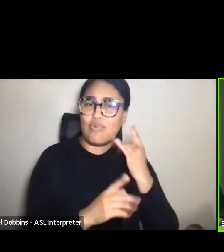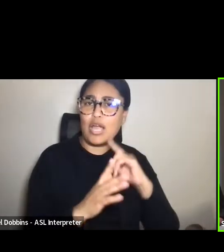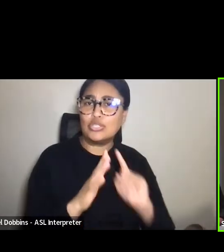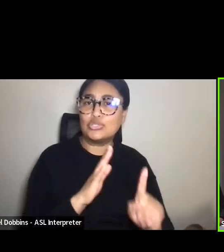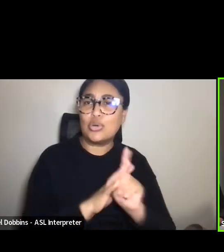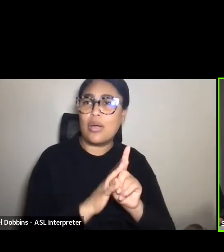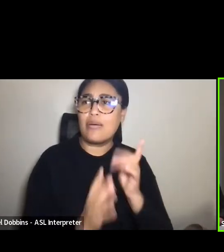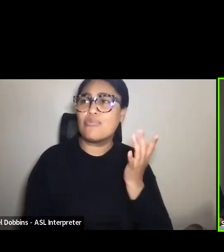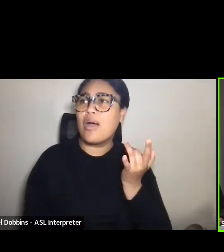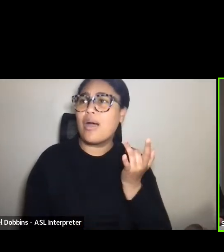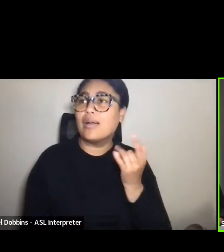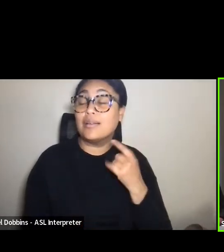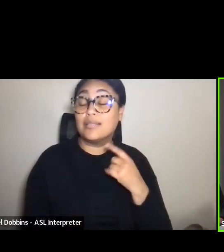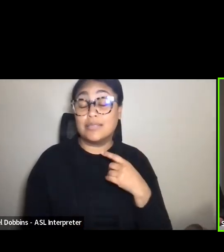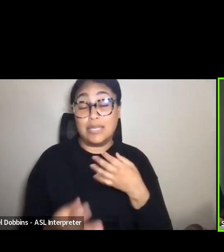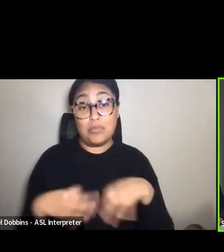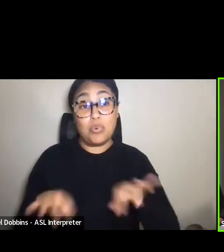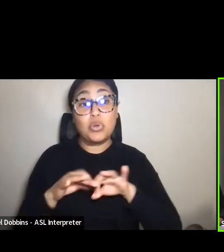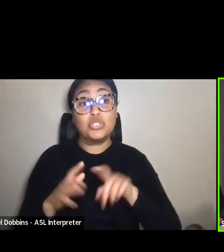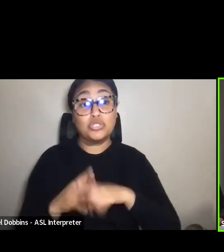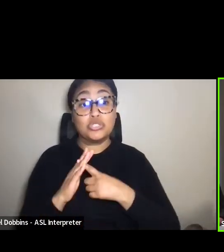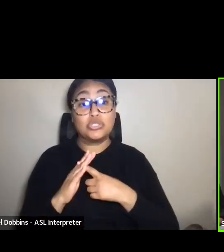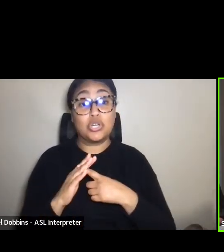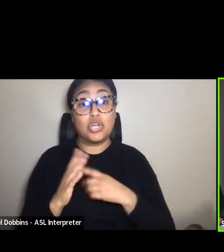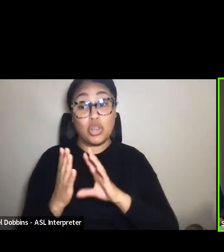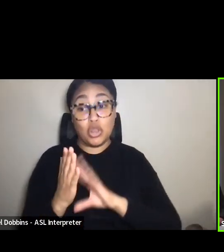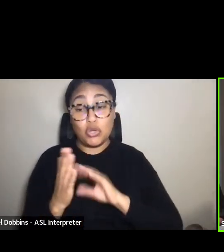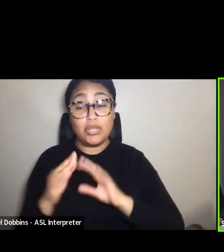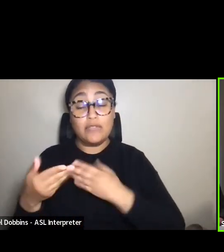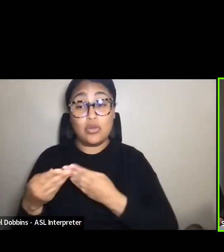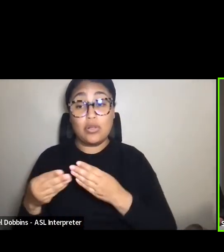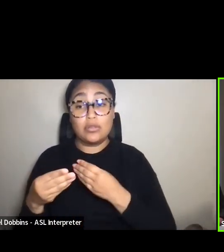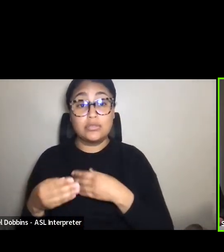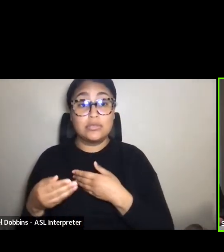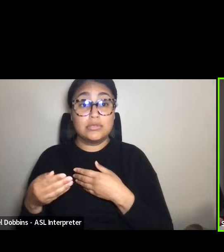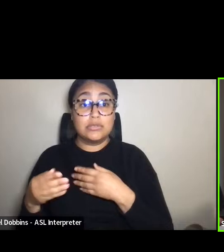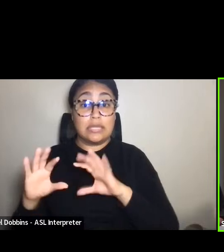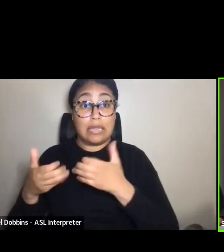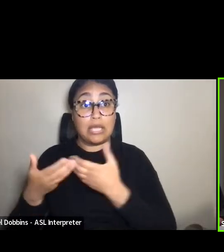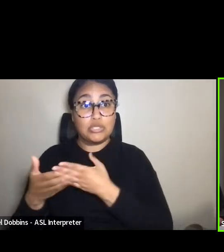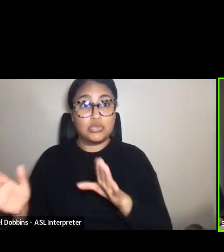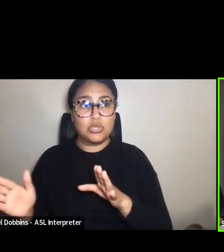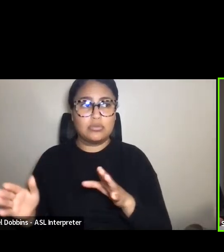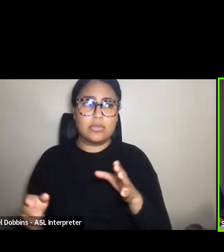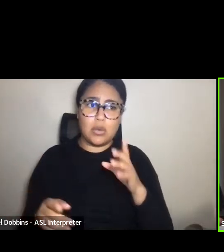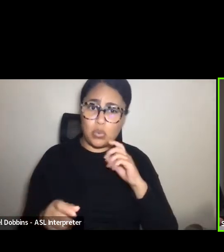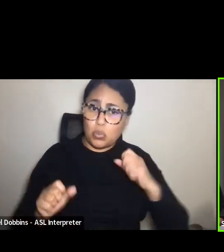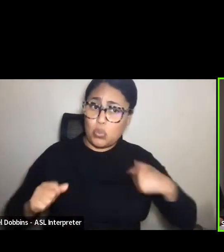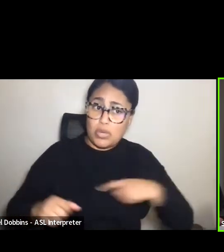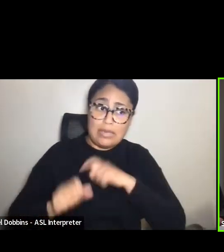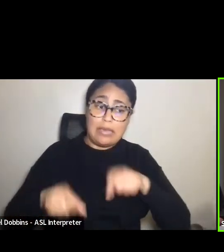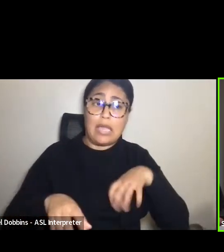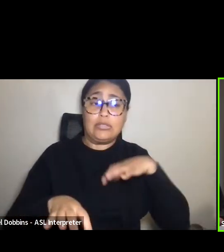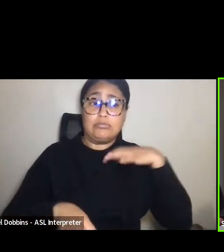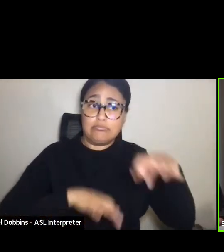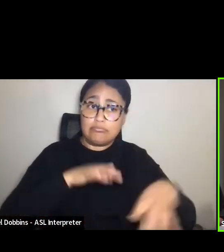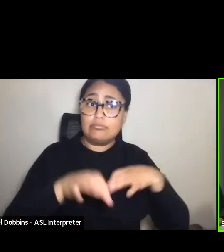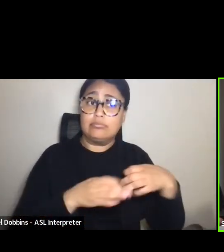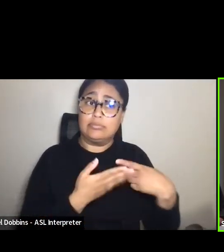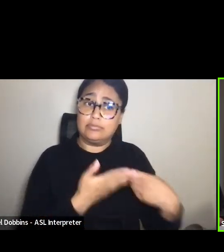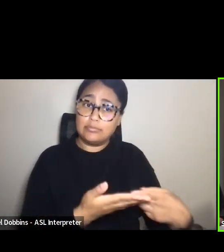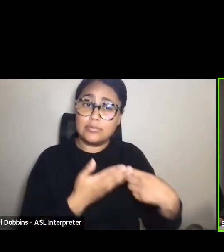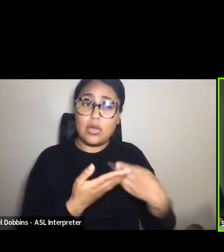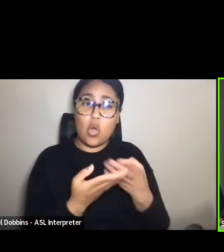and why it's partially because of the people that have created these tools. And like, we could just go on to this really great conversation that students